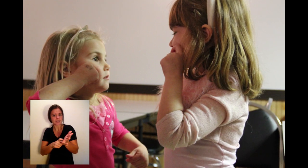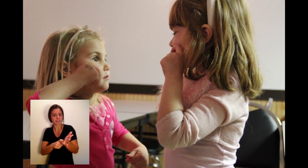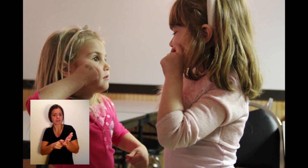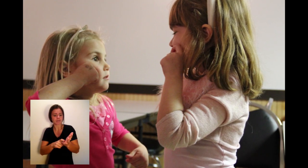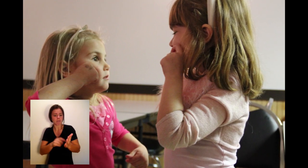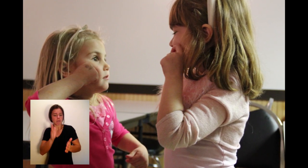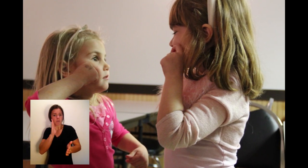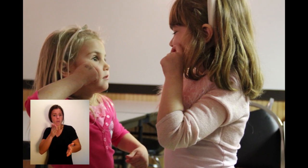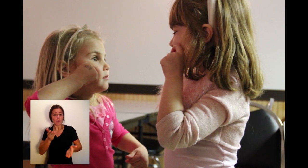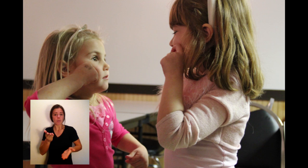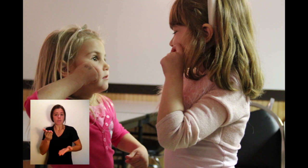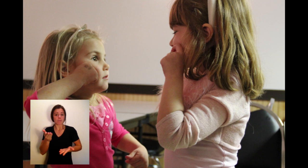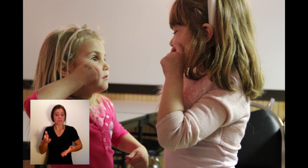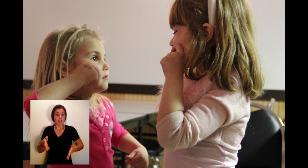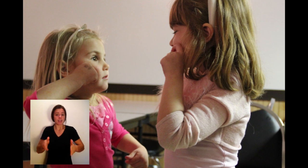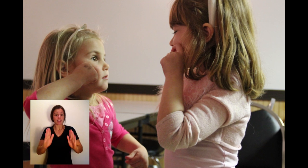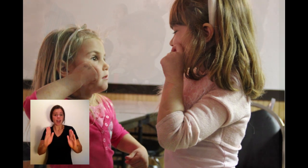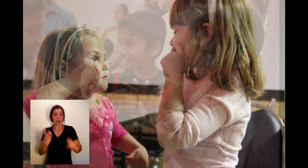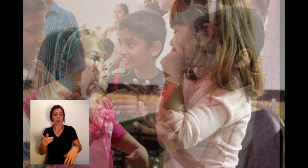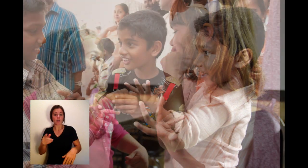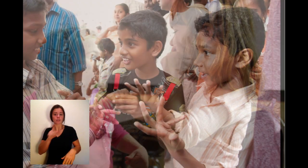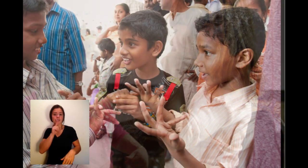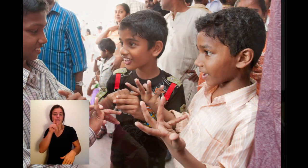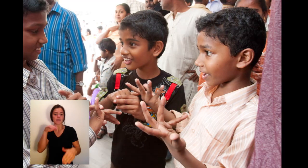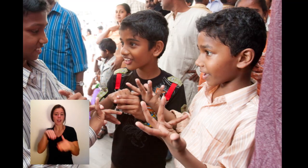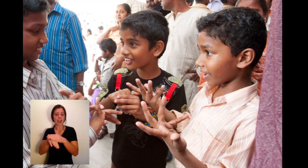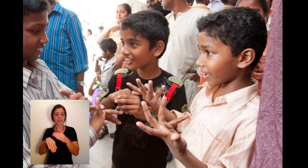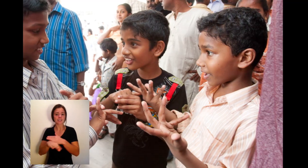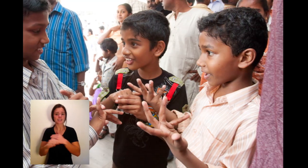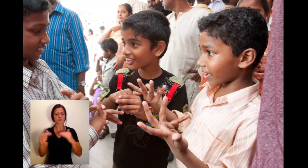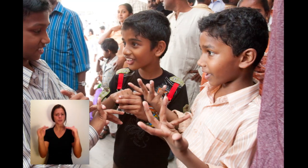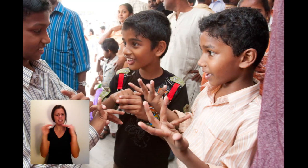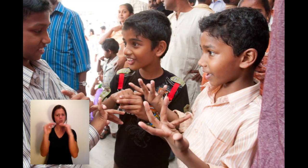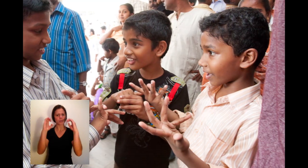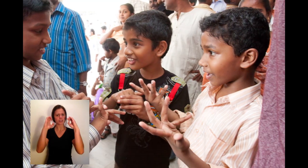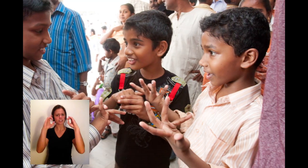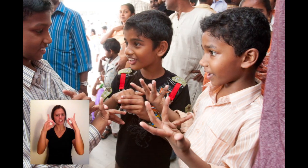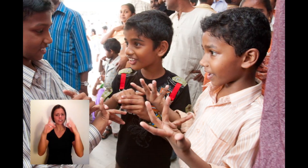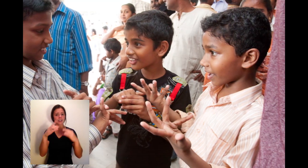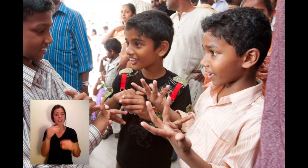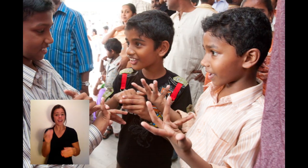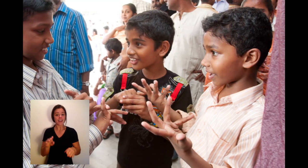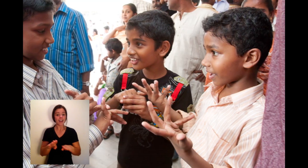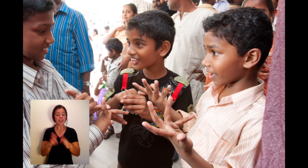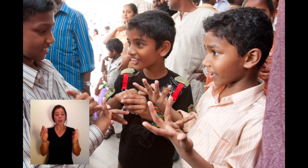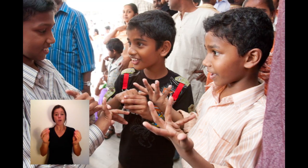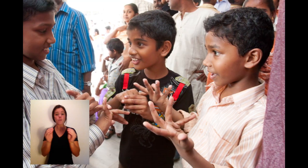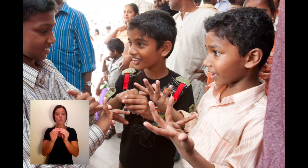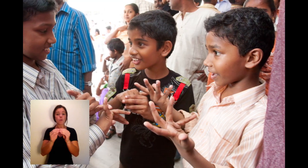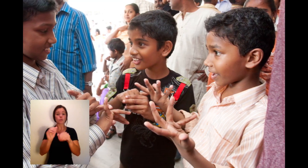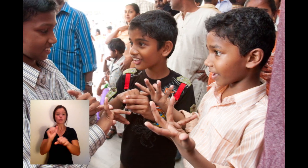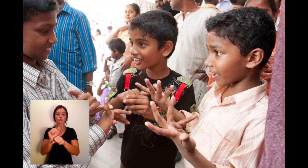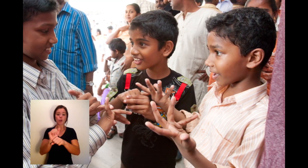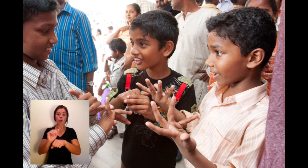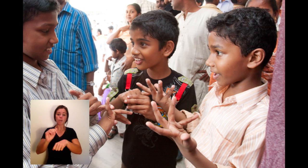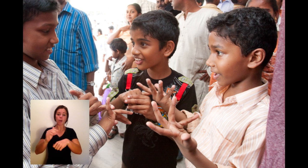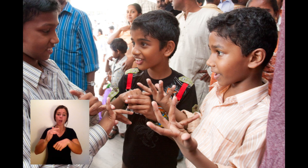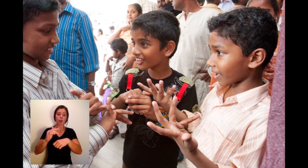the national recognition that would provide the deaf access to an equal education and open more job opportunities for